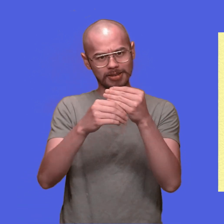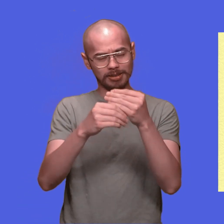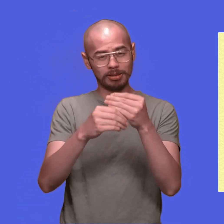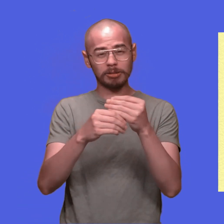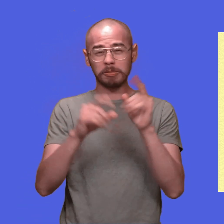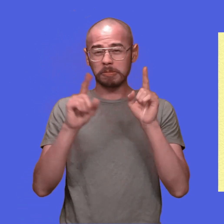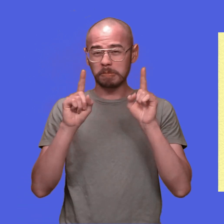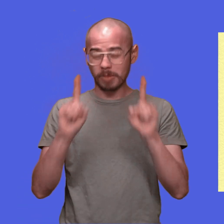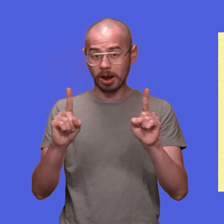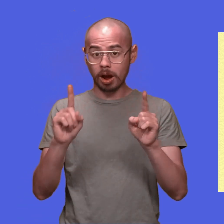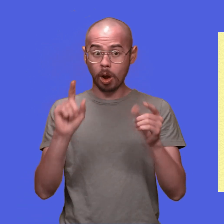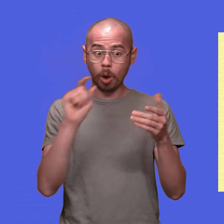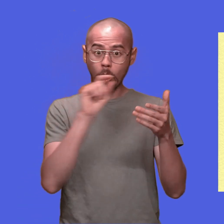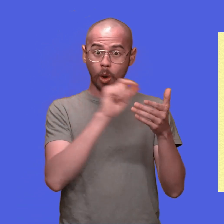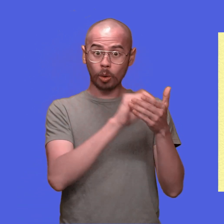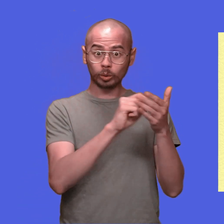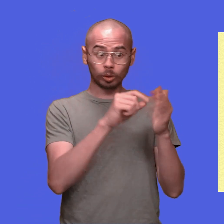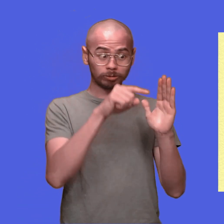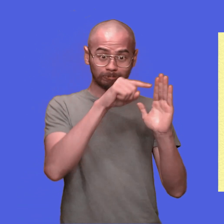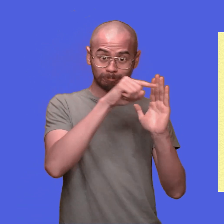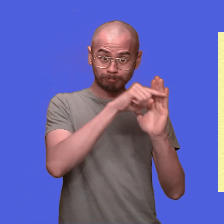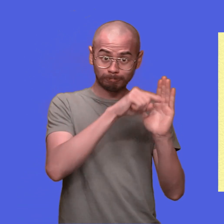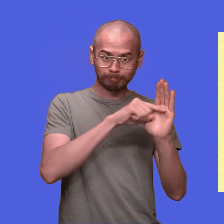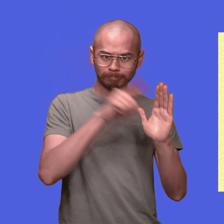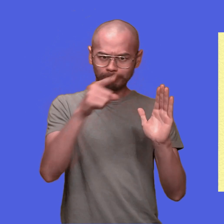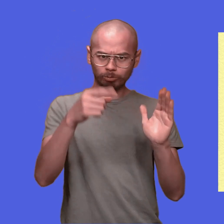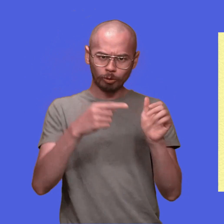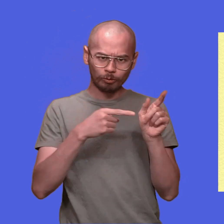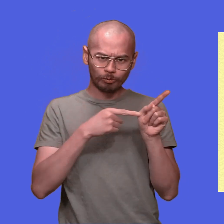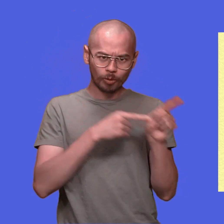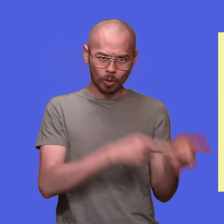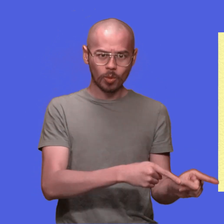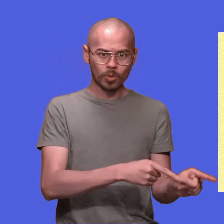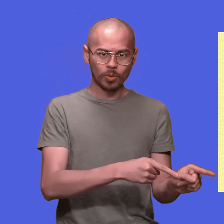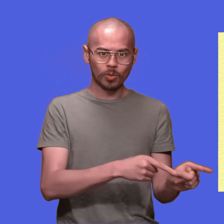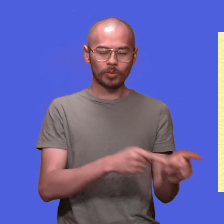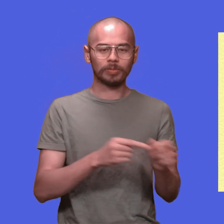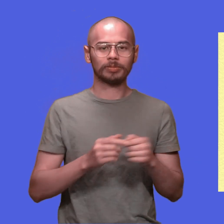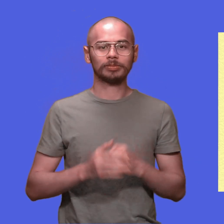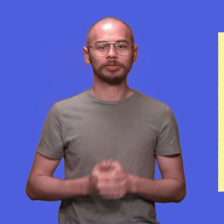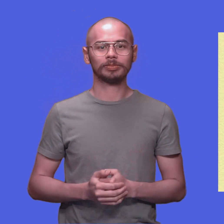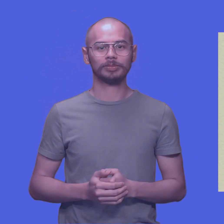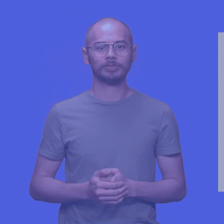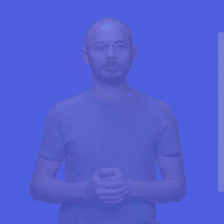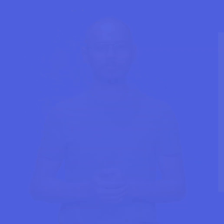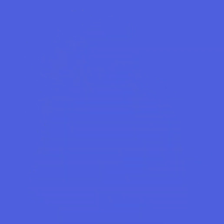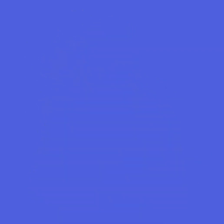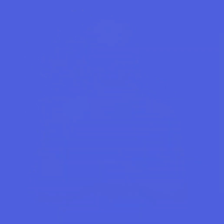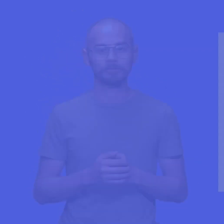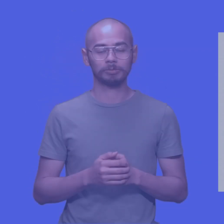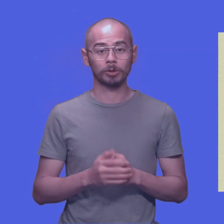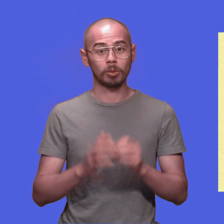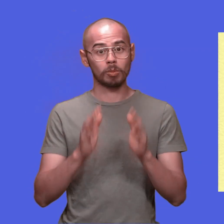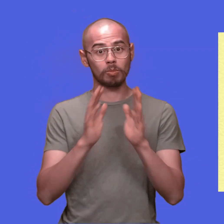modify works, but any modified works must adhere to the same terms and conditions as the original work.